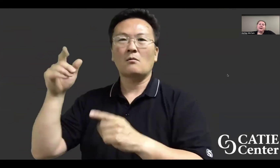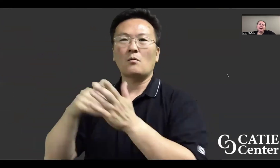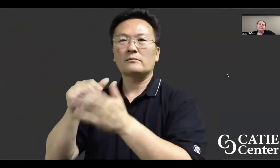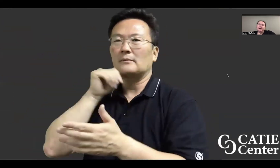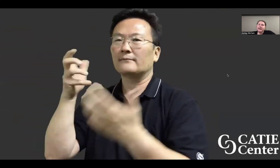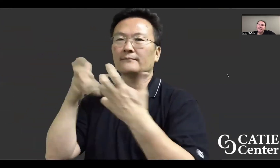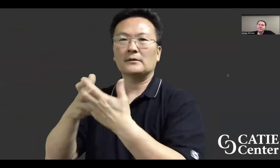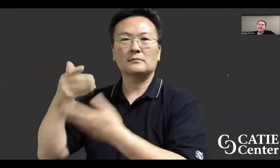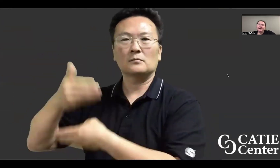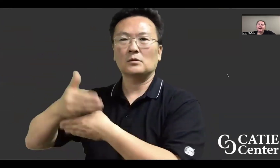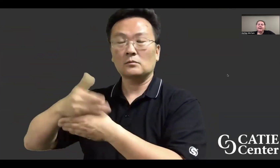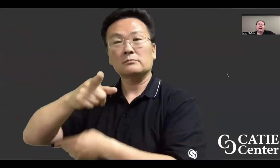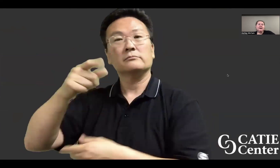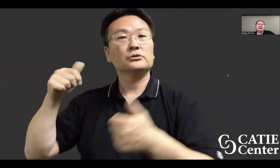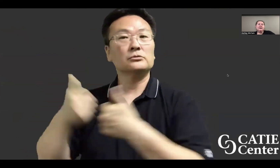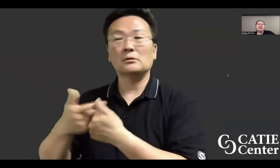any different games.